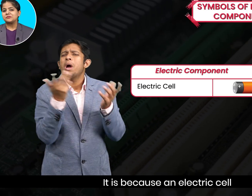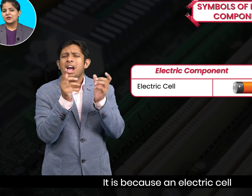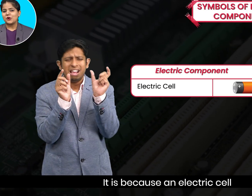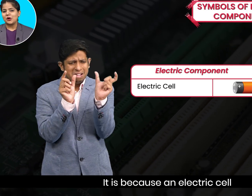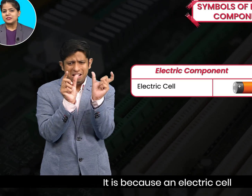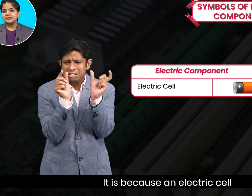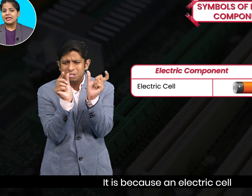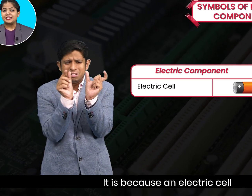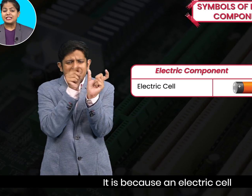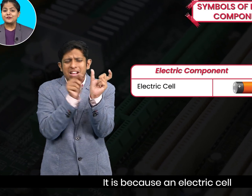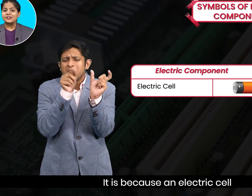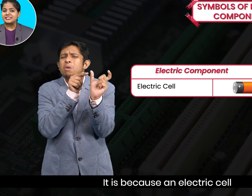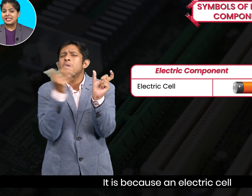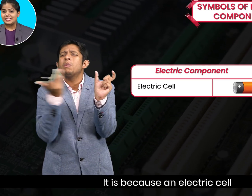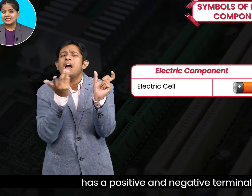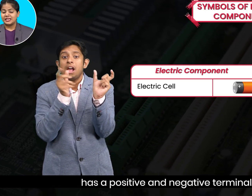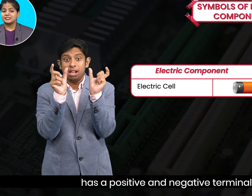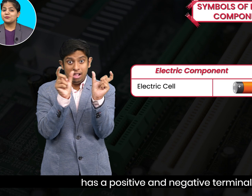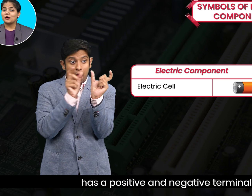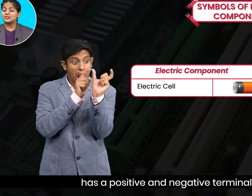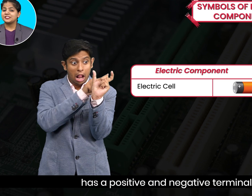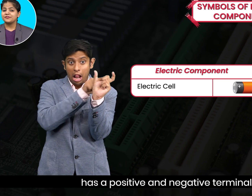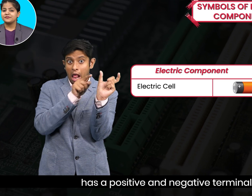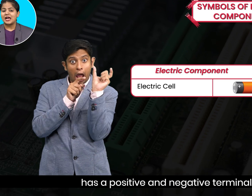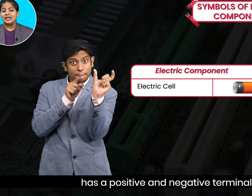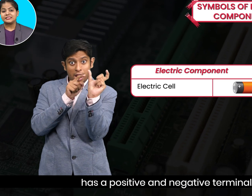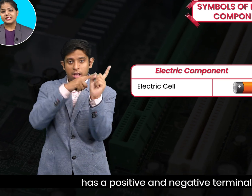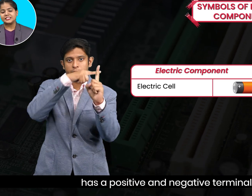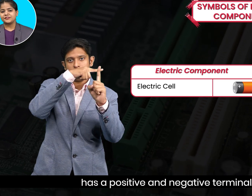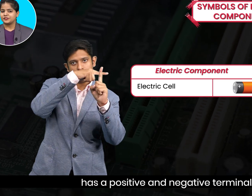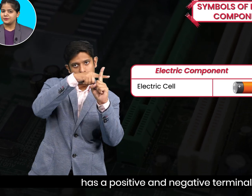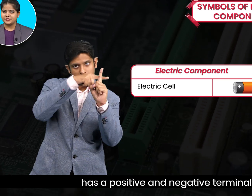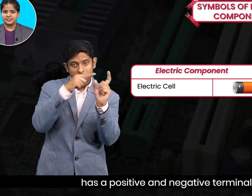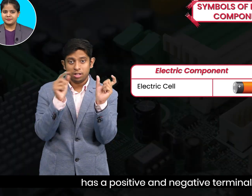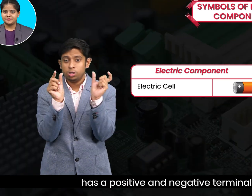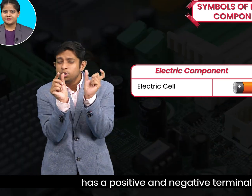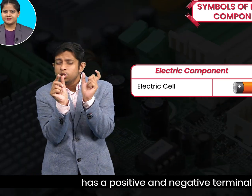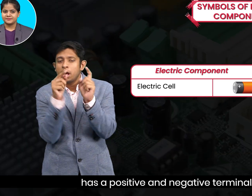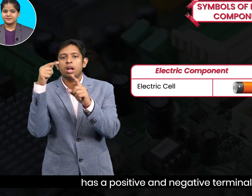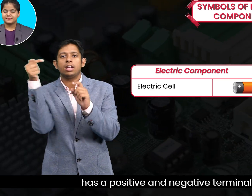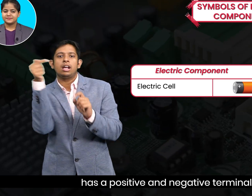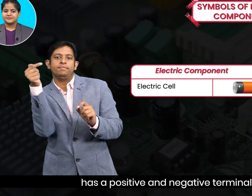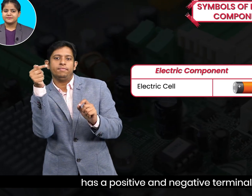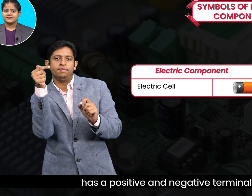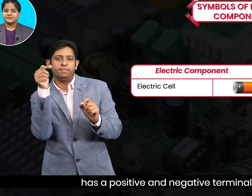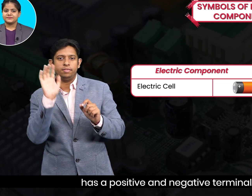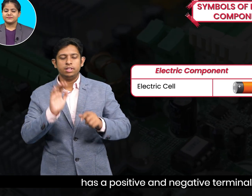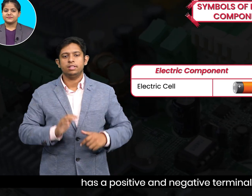It is because an electric cell has a positive and negative terminal.